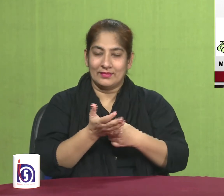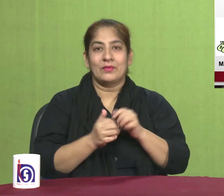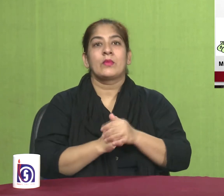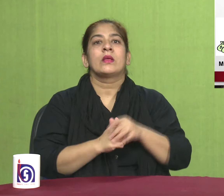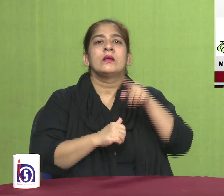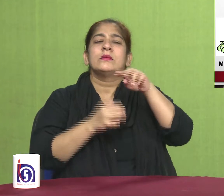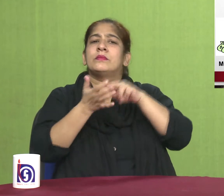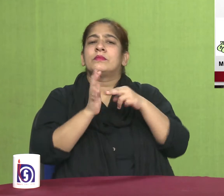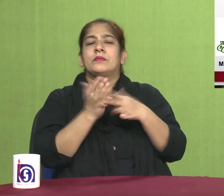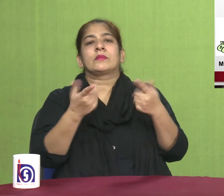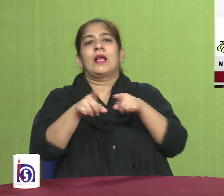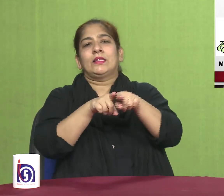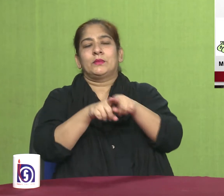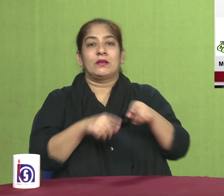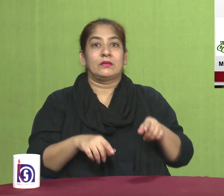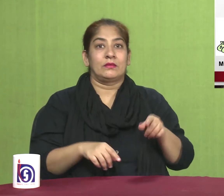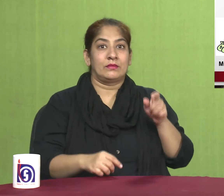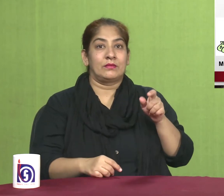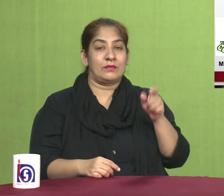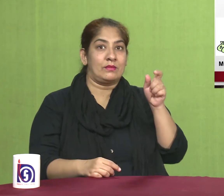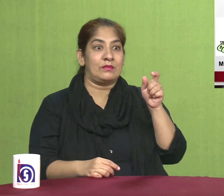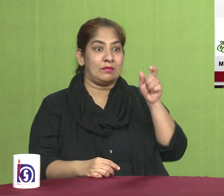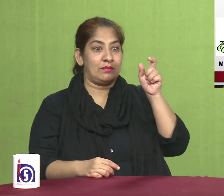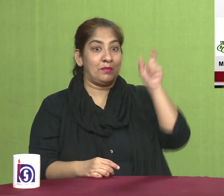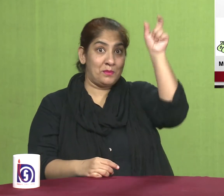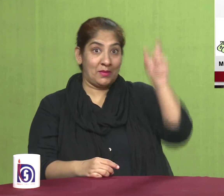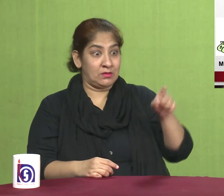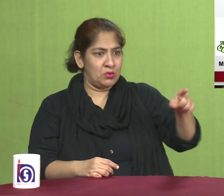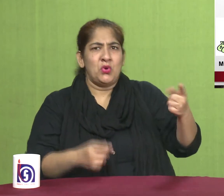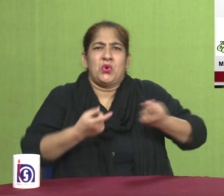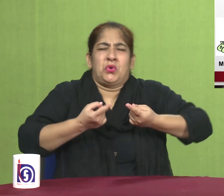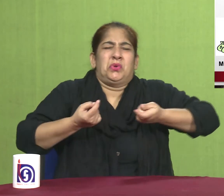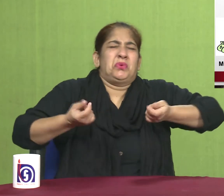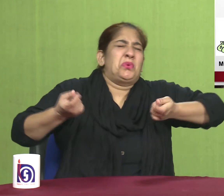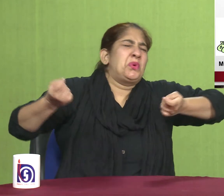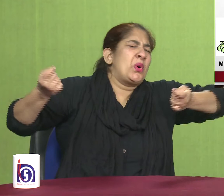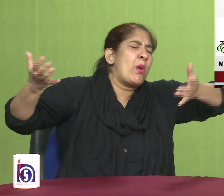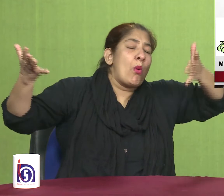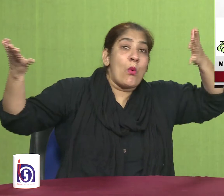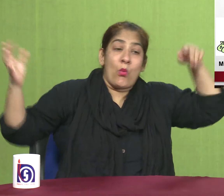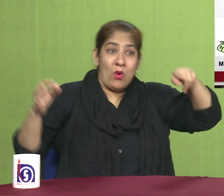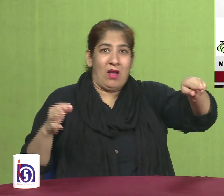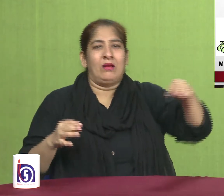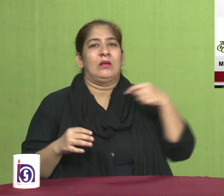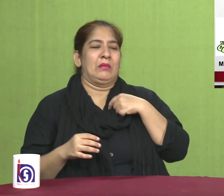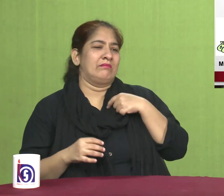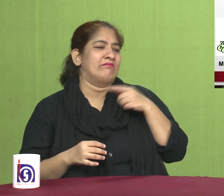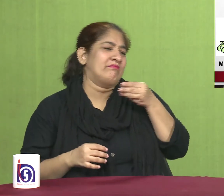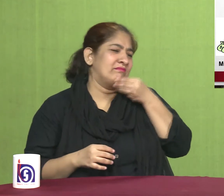Like when if a person is really rich and I want to take some loan and I take some loan, then